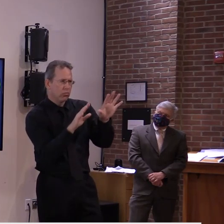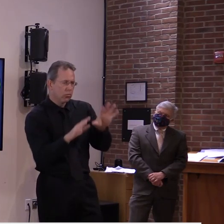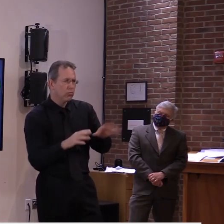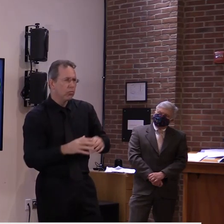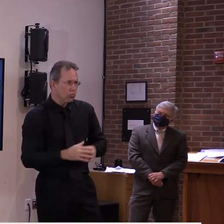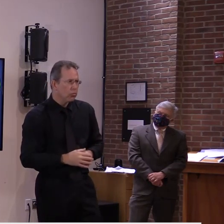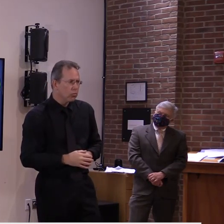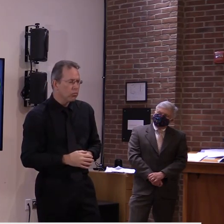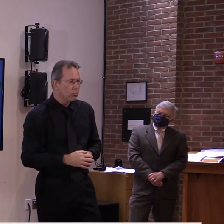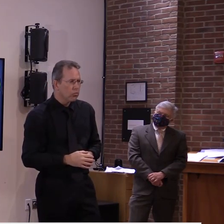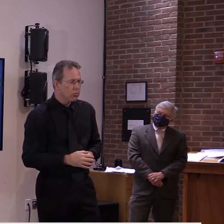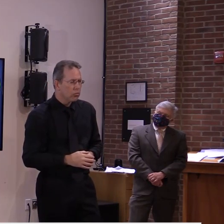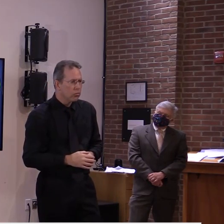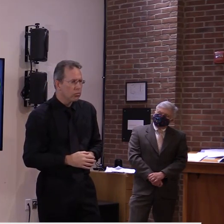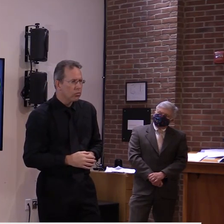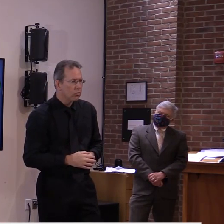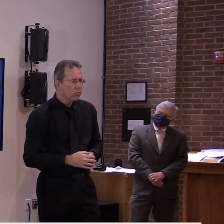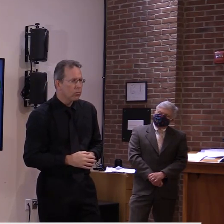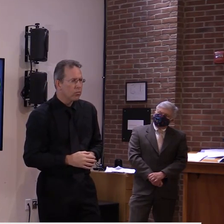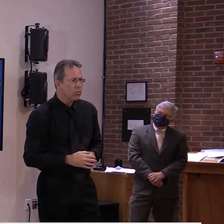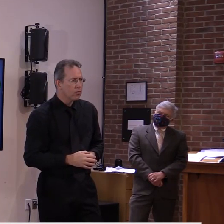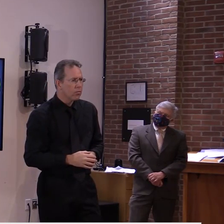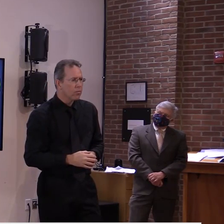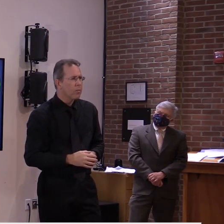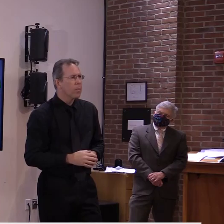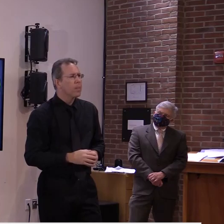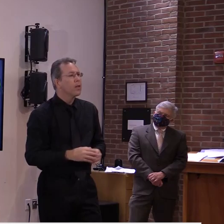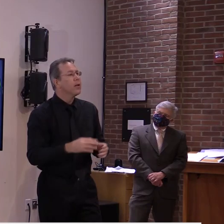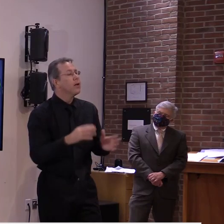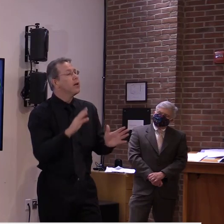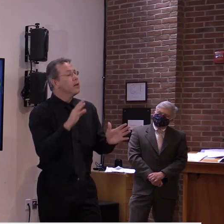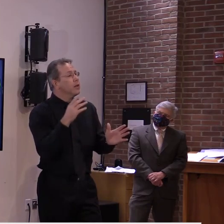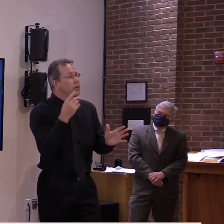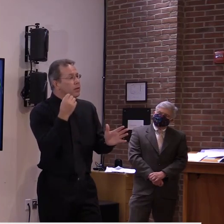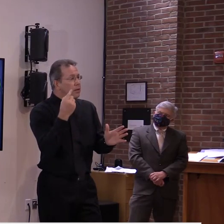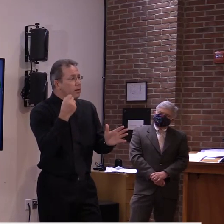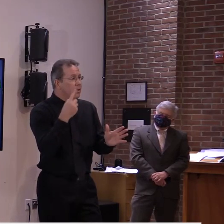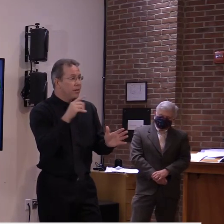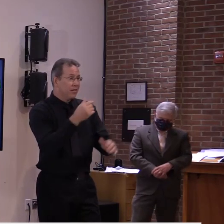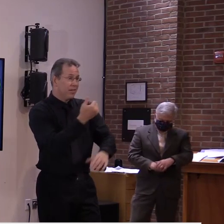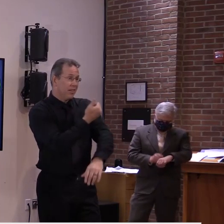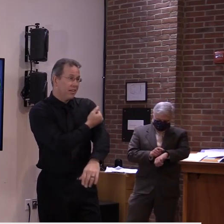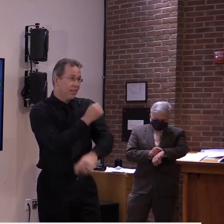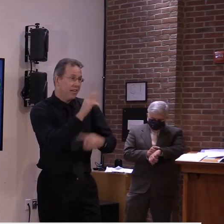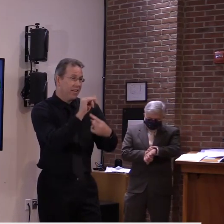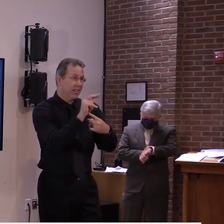any vaccine on site here till January, February, March. We really can't say